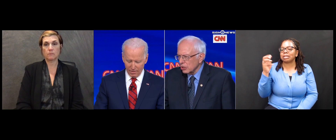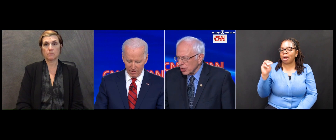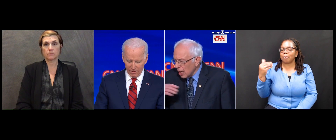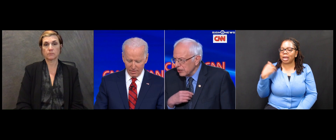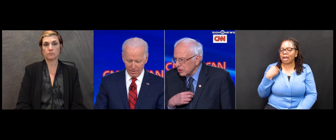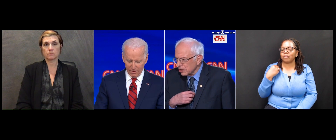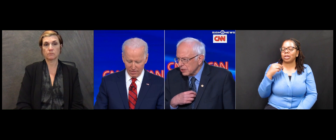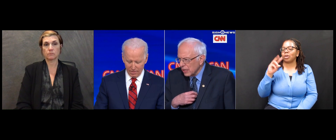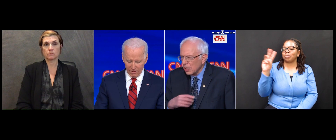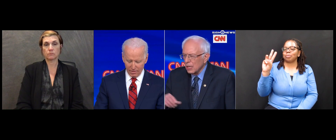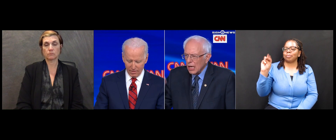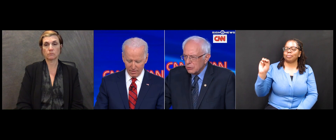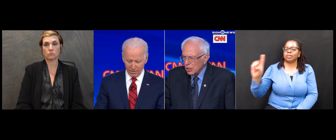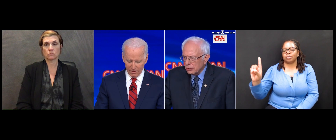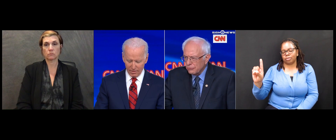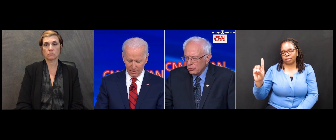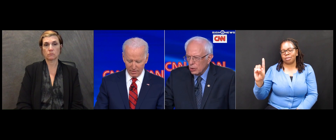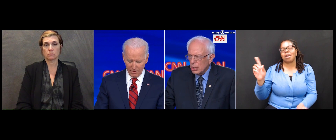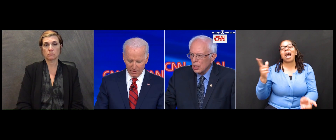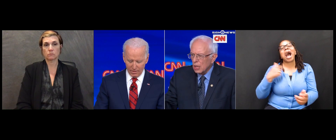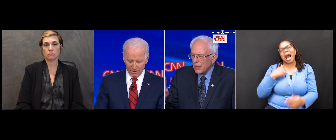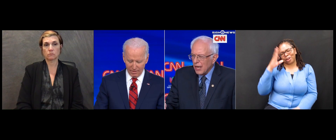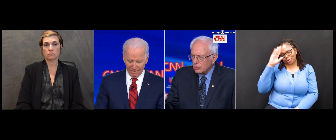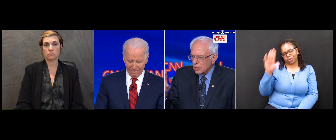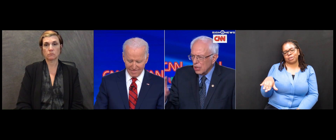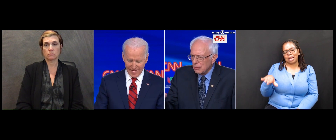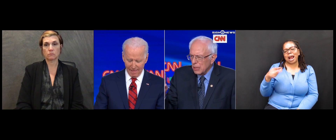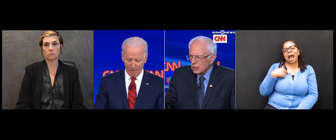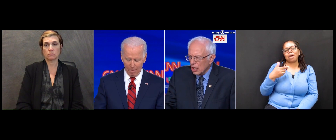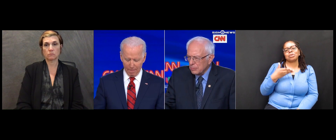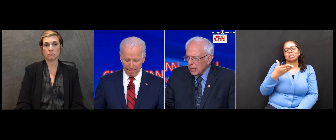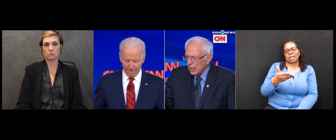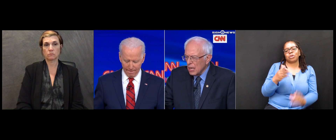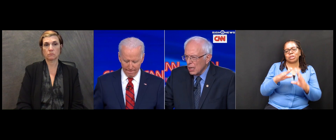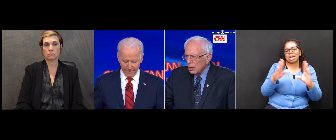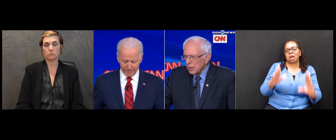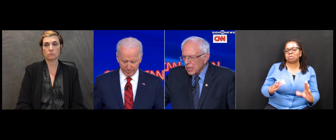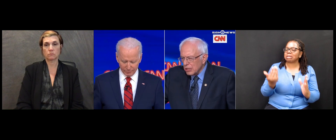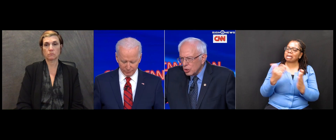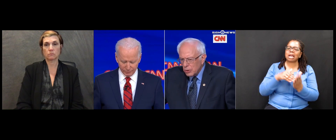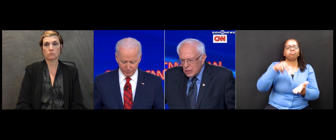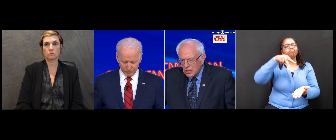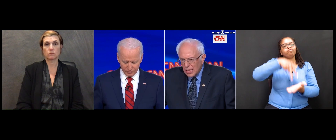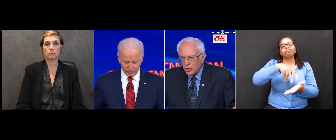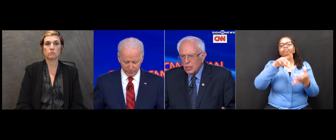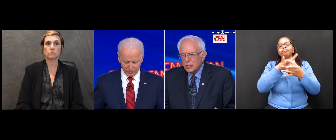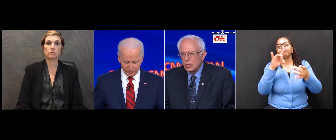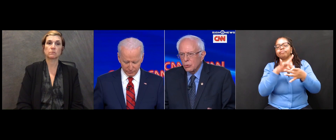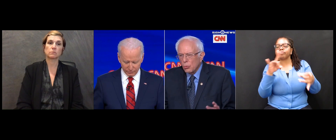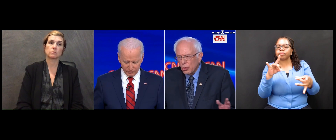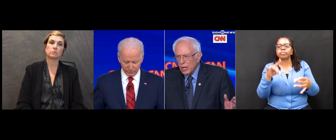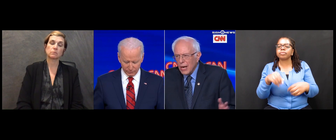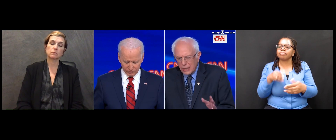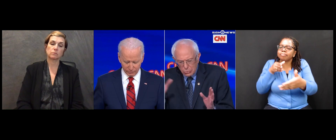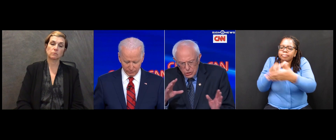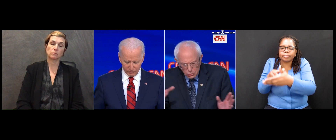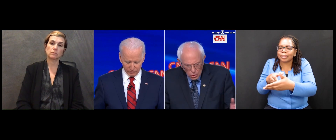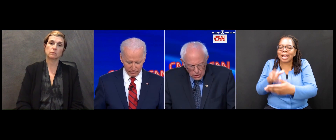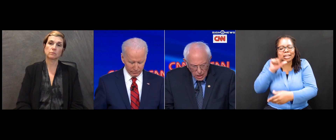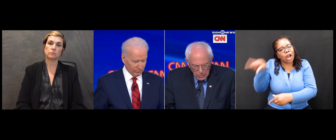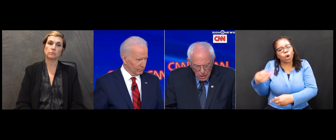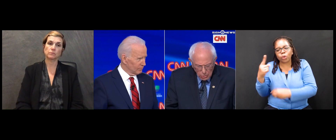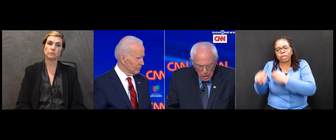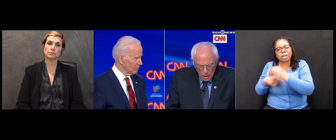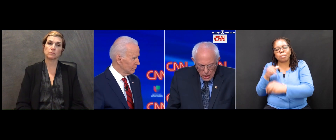mass destruction. I understood that. I was on the floor of the House time and time again. But the issue is not just the war in Iraq. That was a